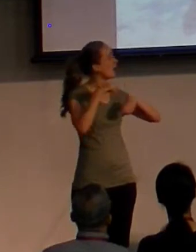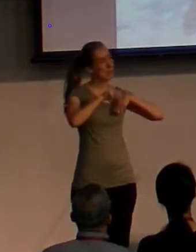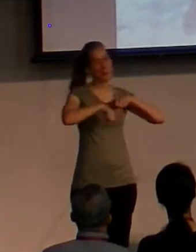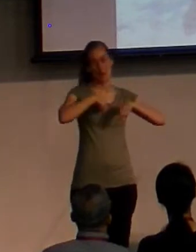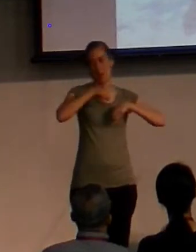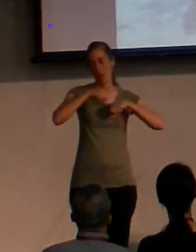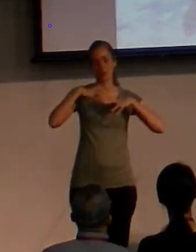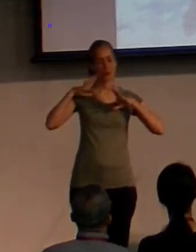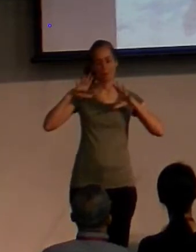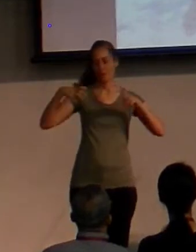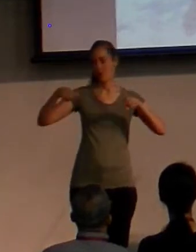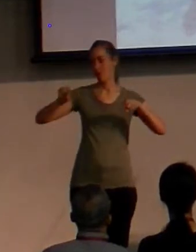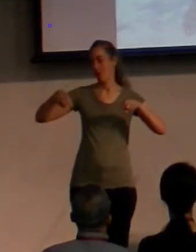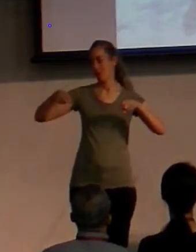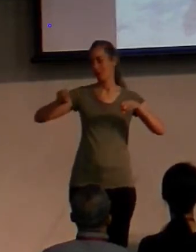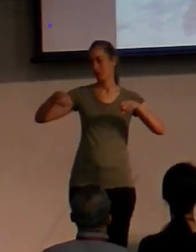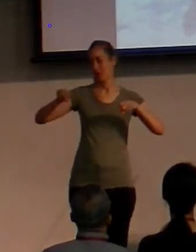bit.